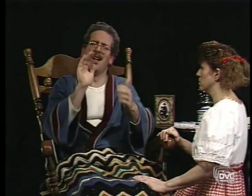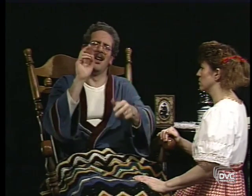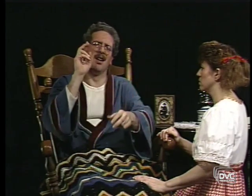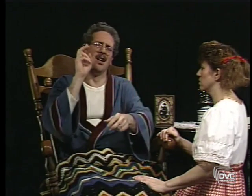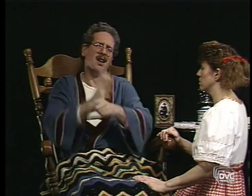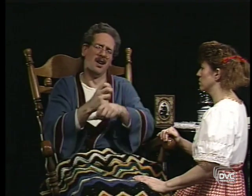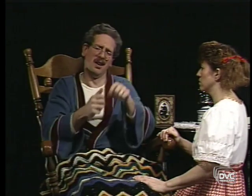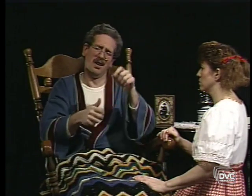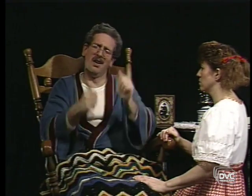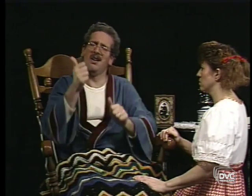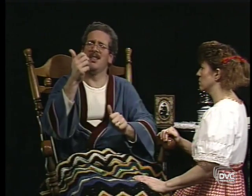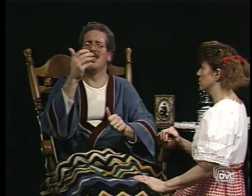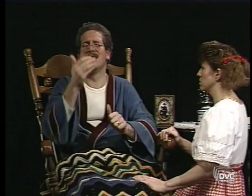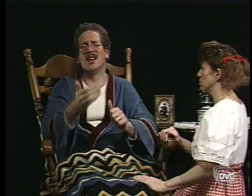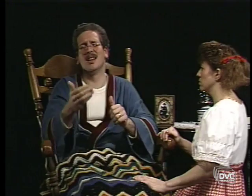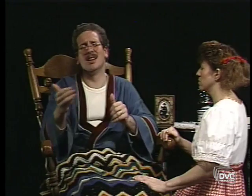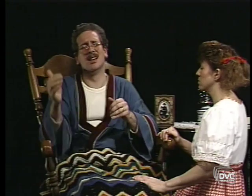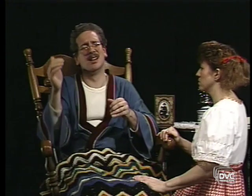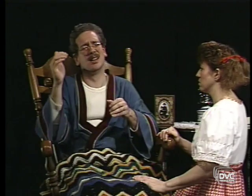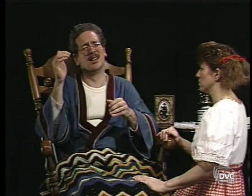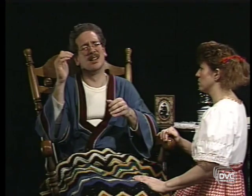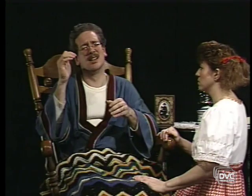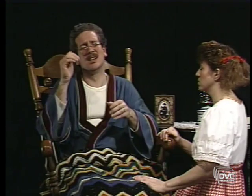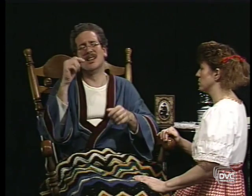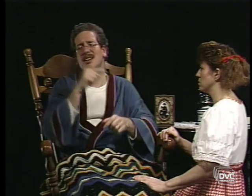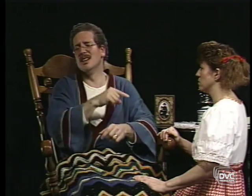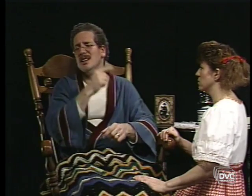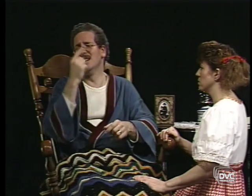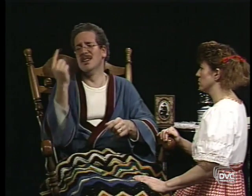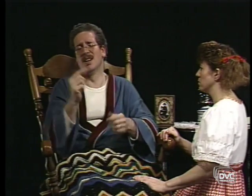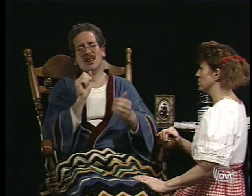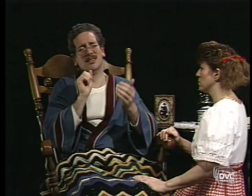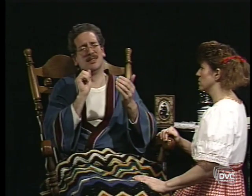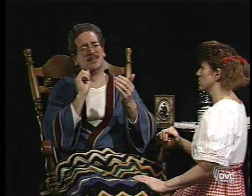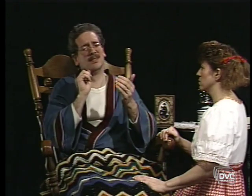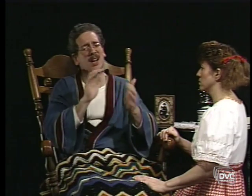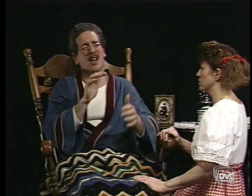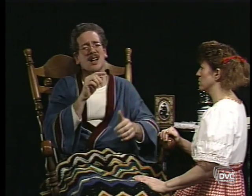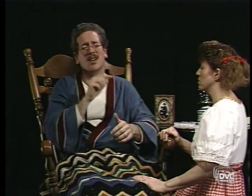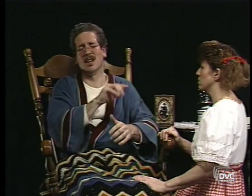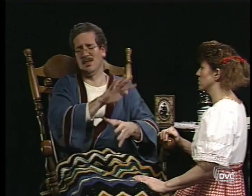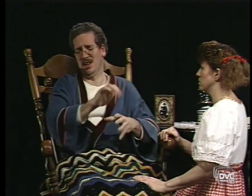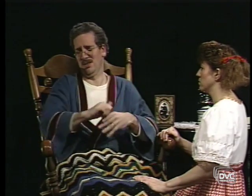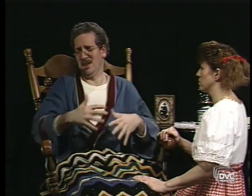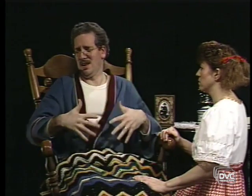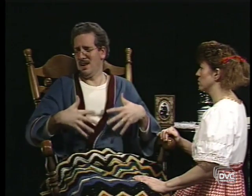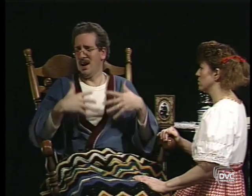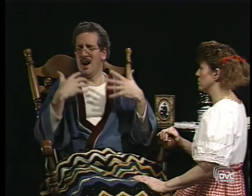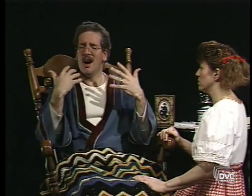the hardest thing that she's ever faced in her